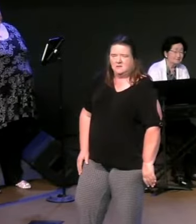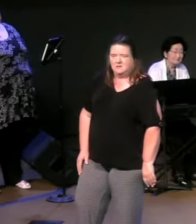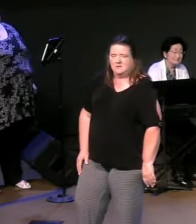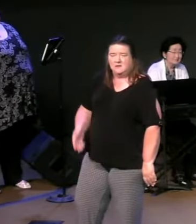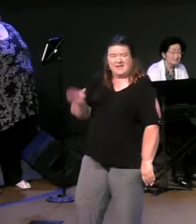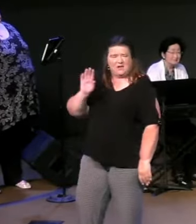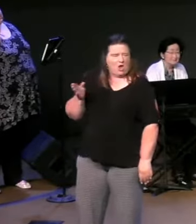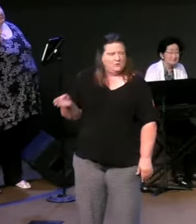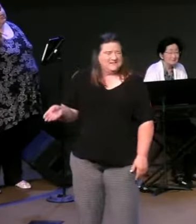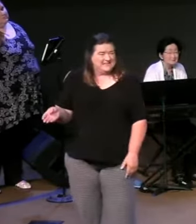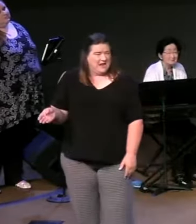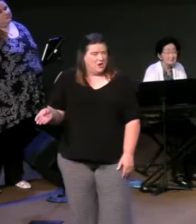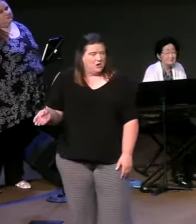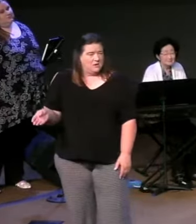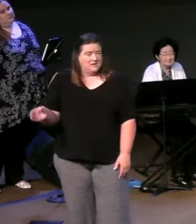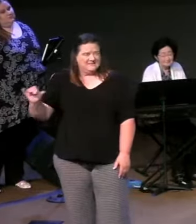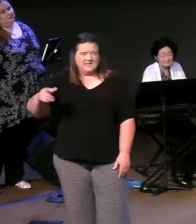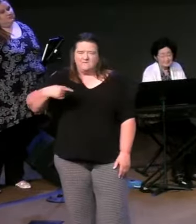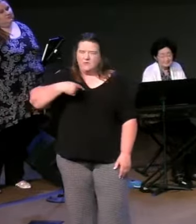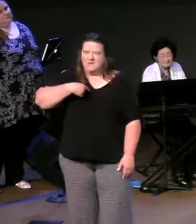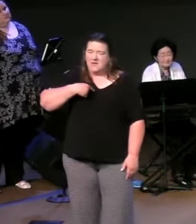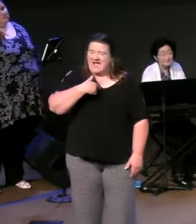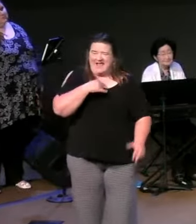God was there for me when I had nothing.